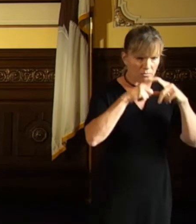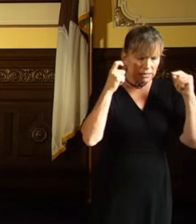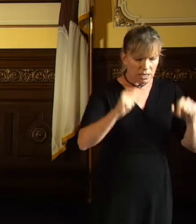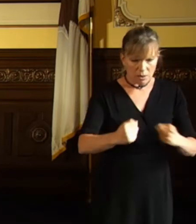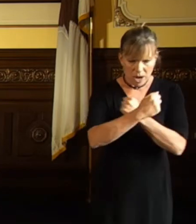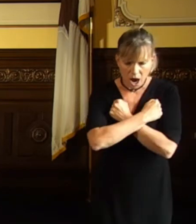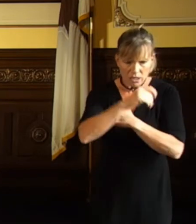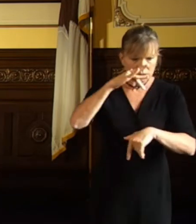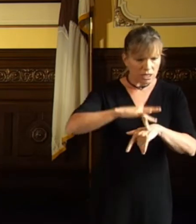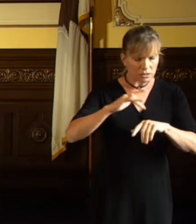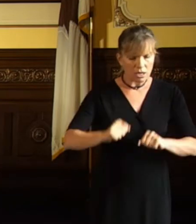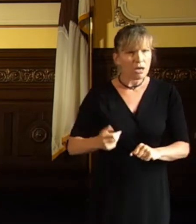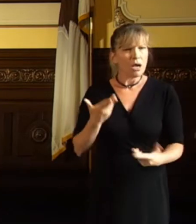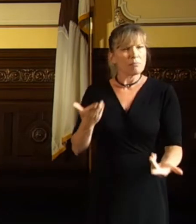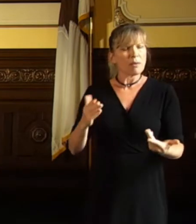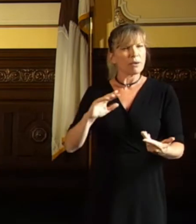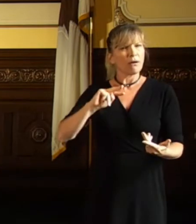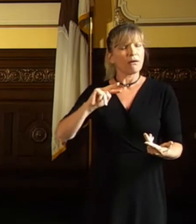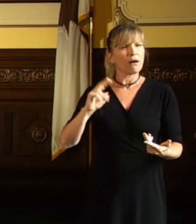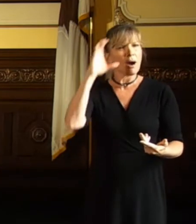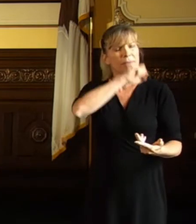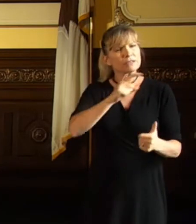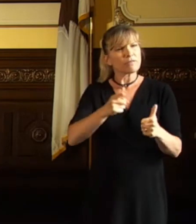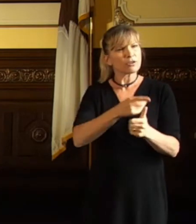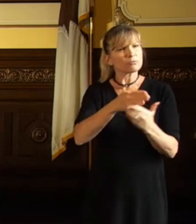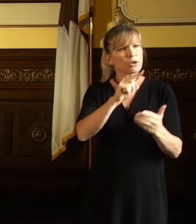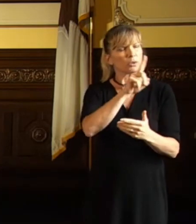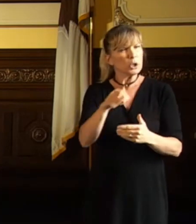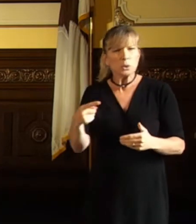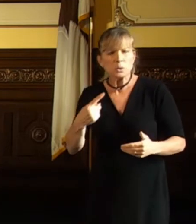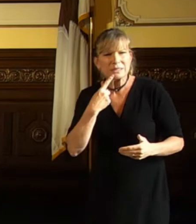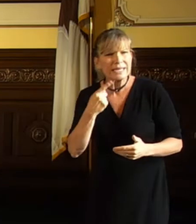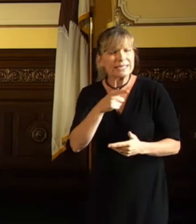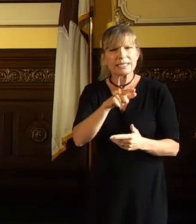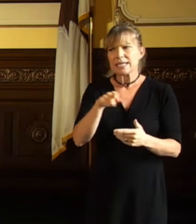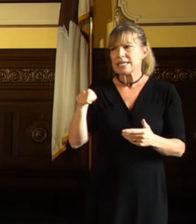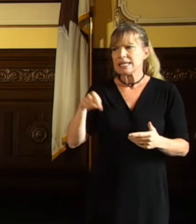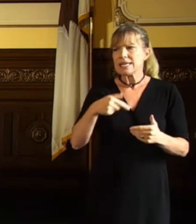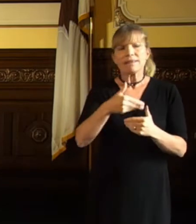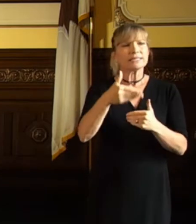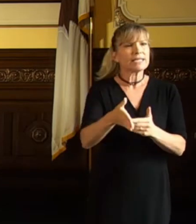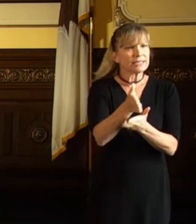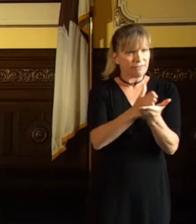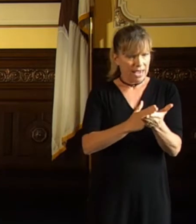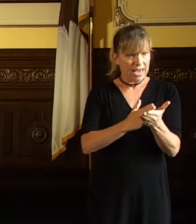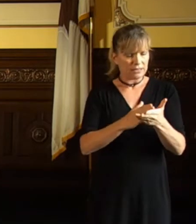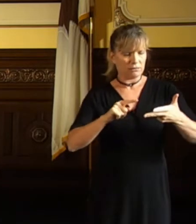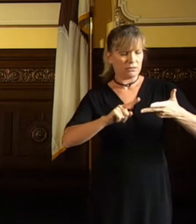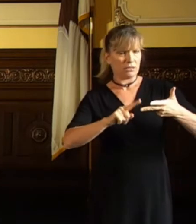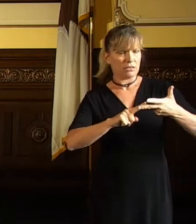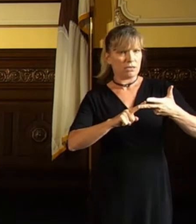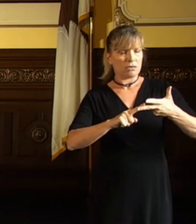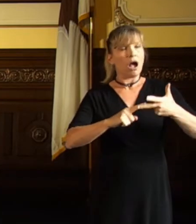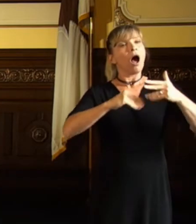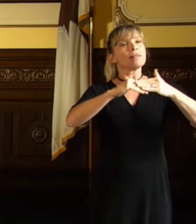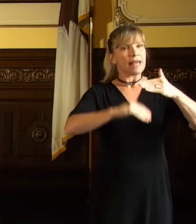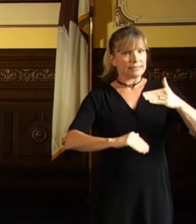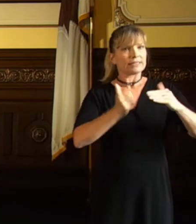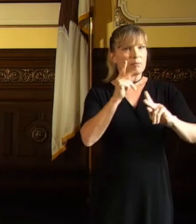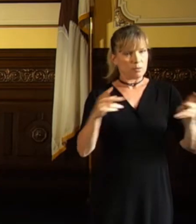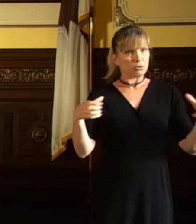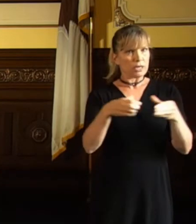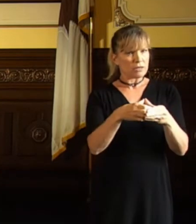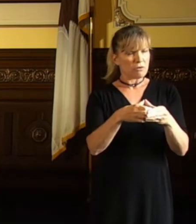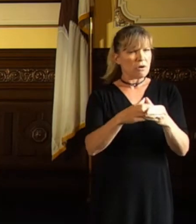hug and touch? Maybe I missed the first part of your question. In a specific circumstance? In this next phase, yes, where the gatherings of 10, I